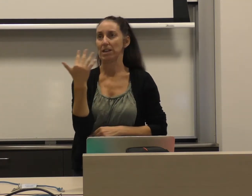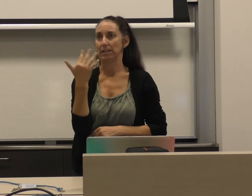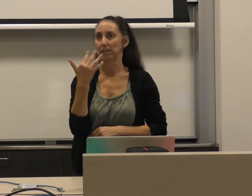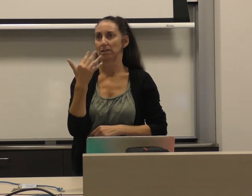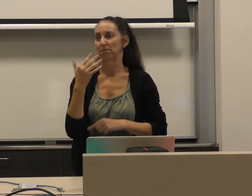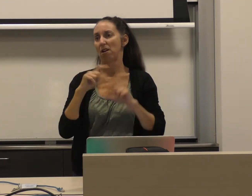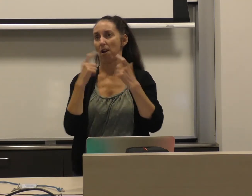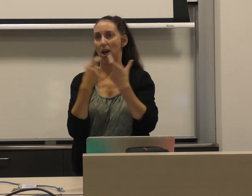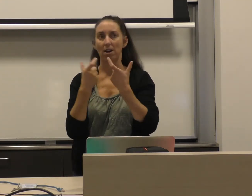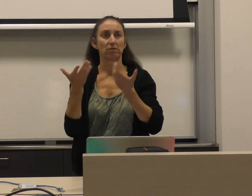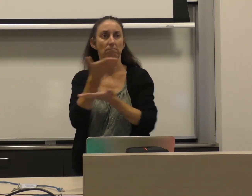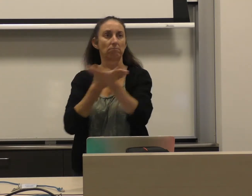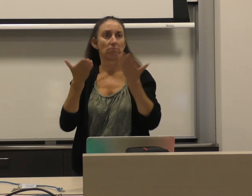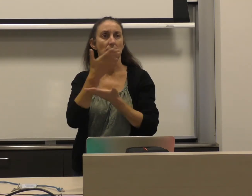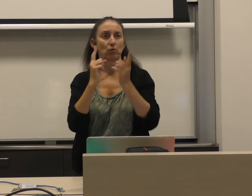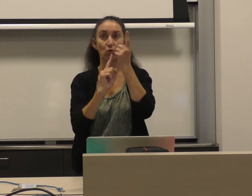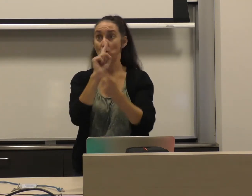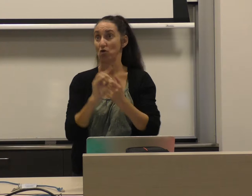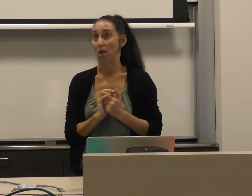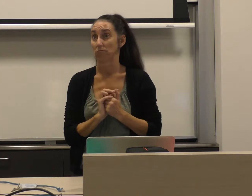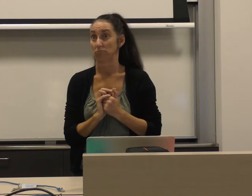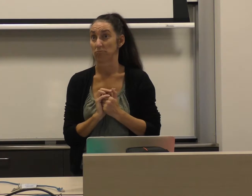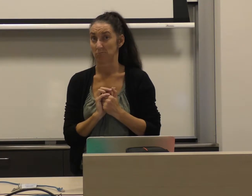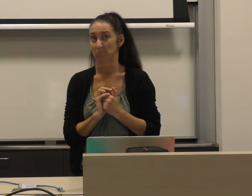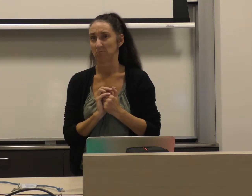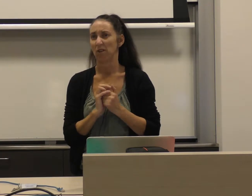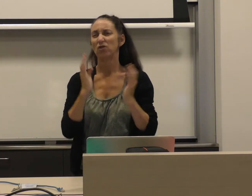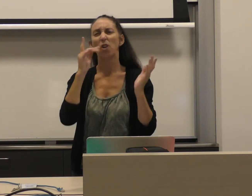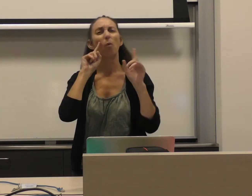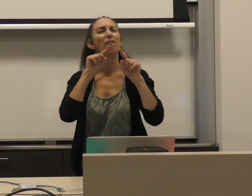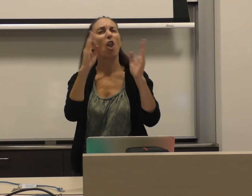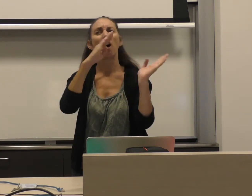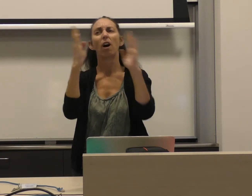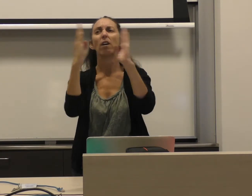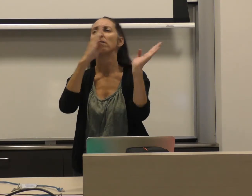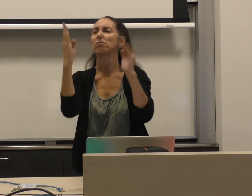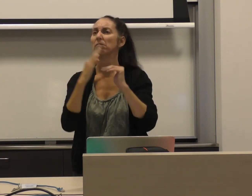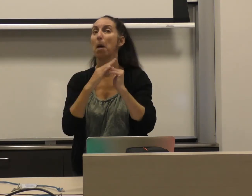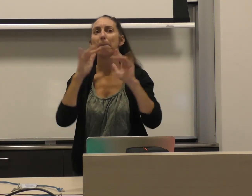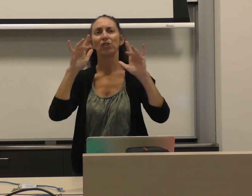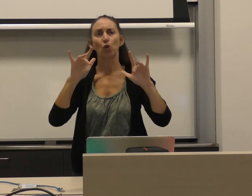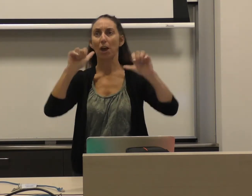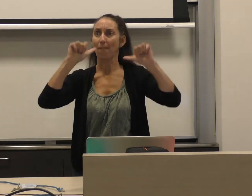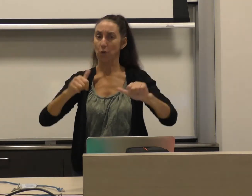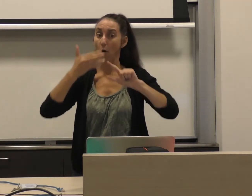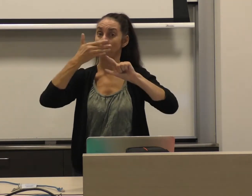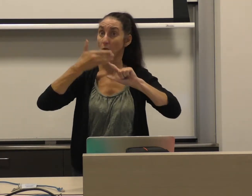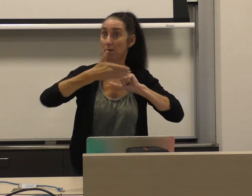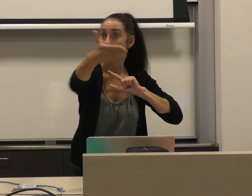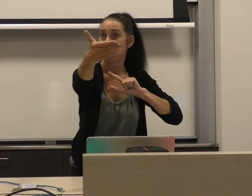So the classes will be about 10:30 through to 12:15. So we